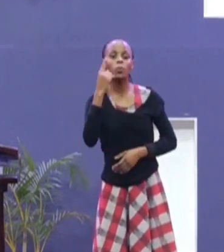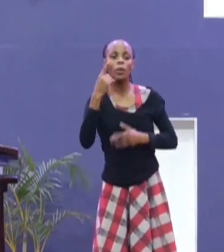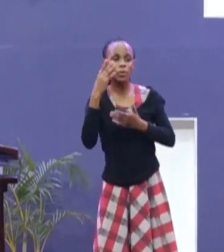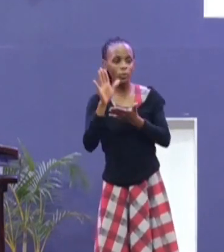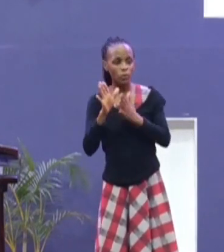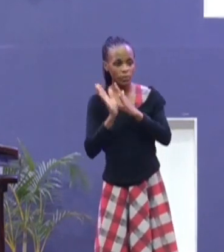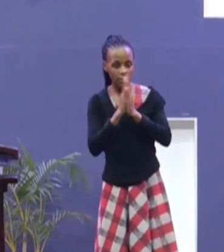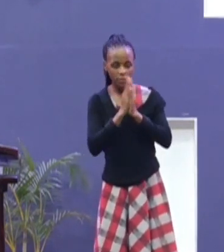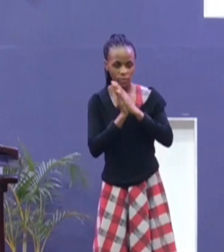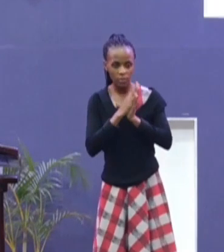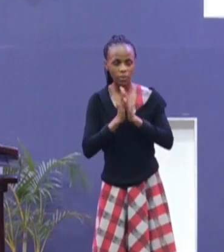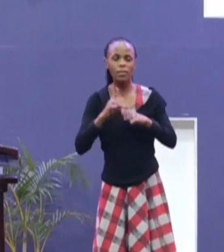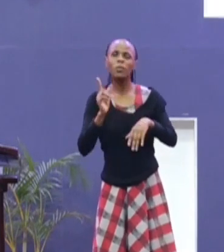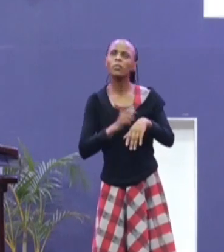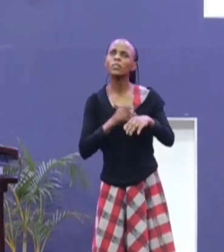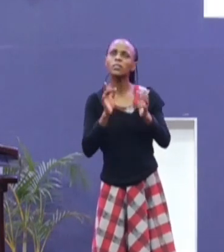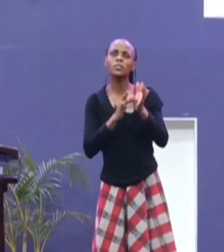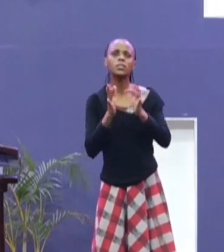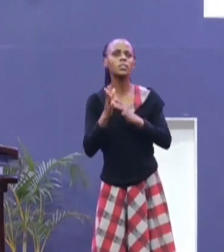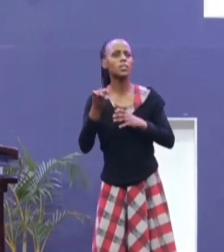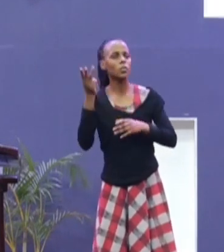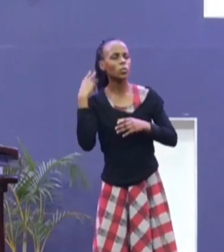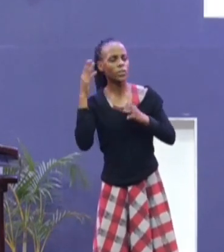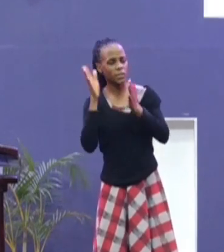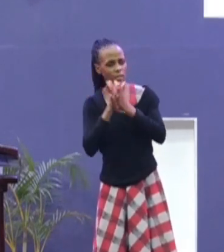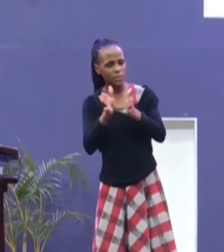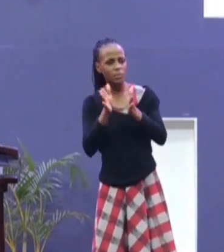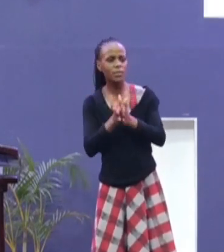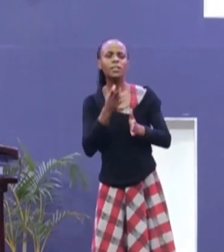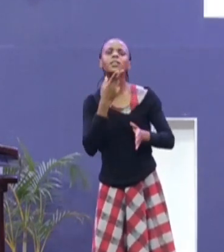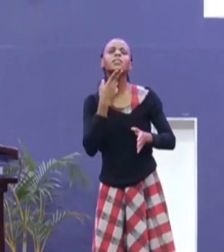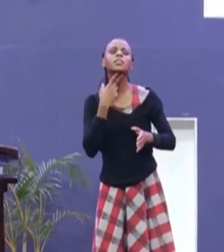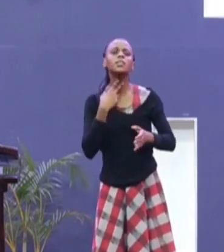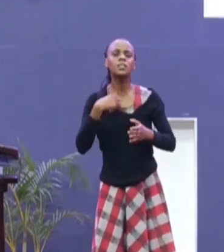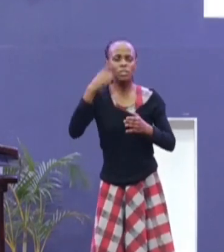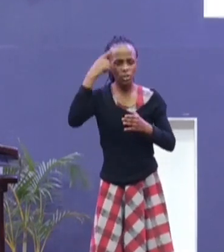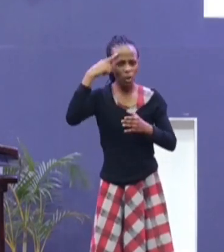was explaining the need for the